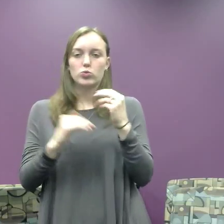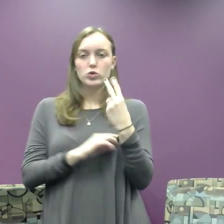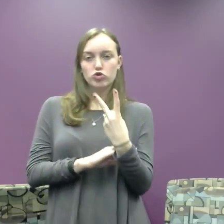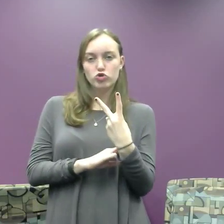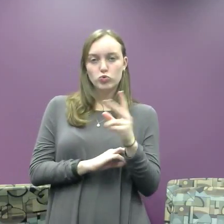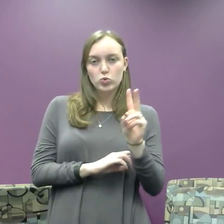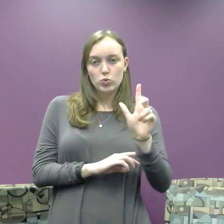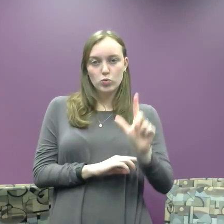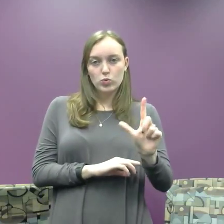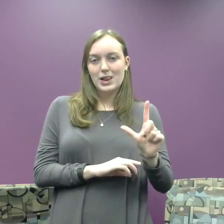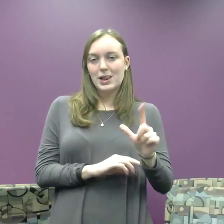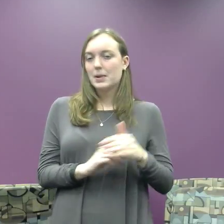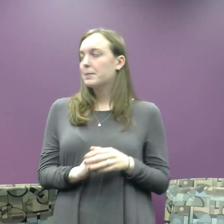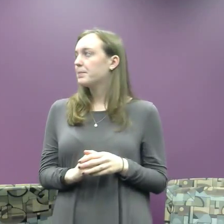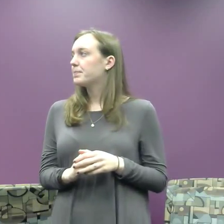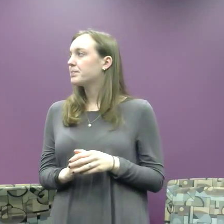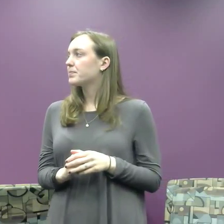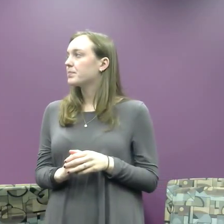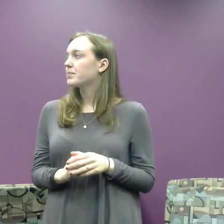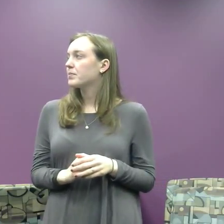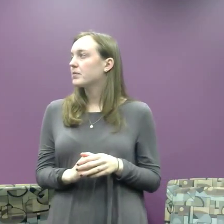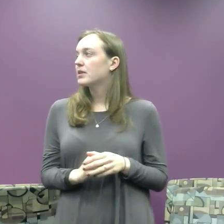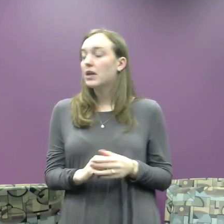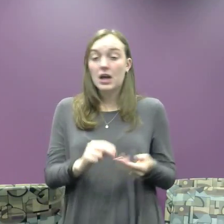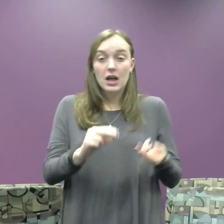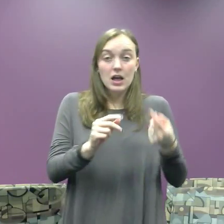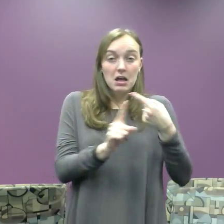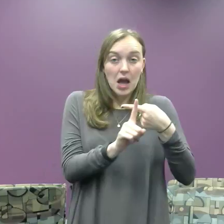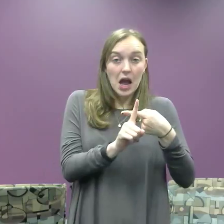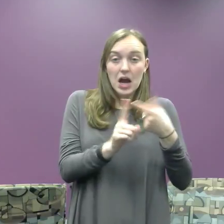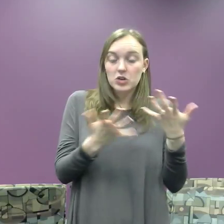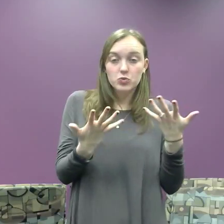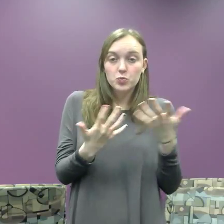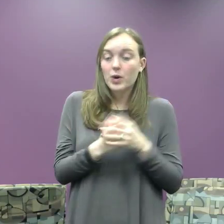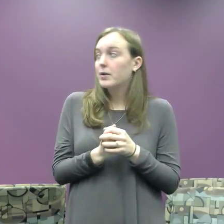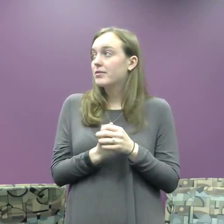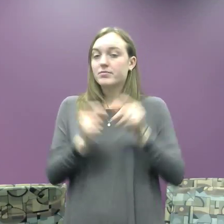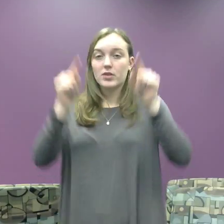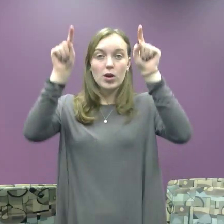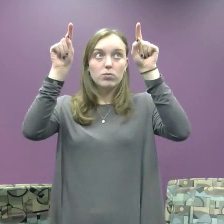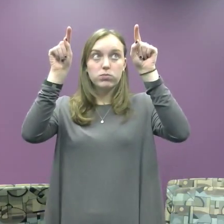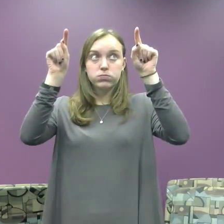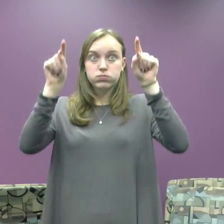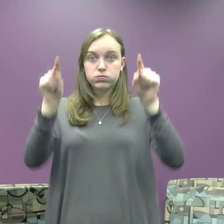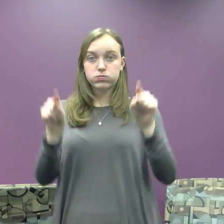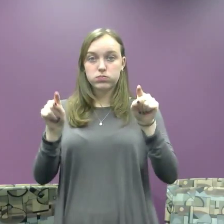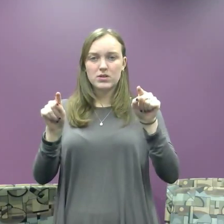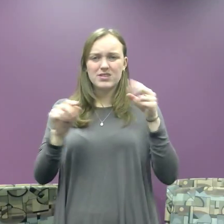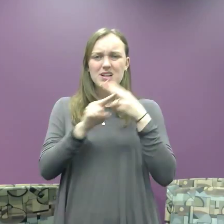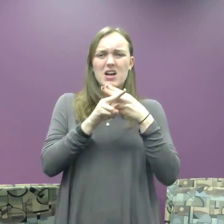We also need to add on to that the 2 other sides, which we'll call the width.